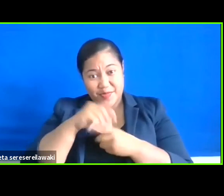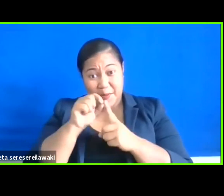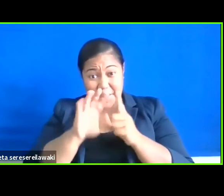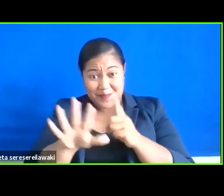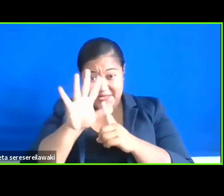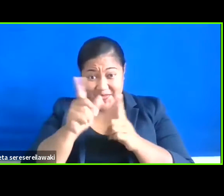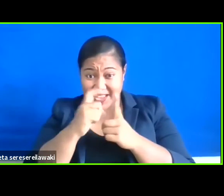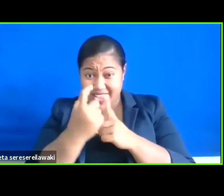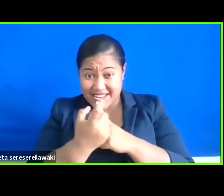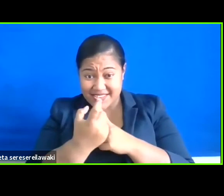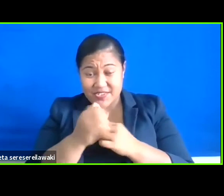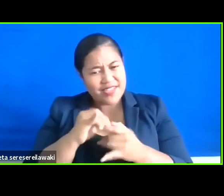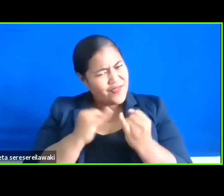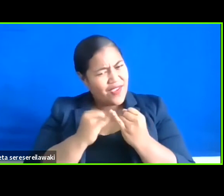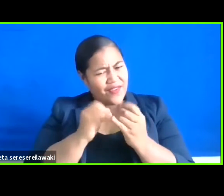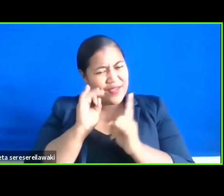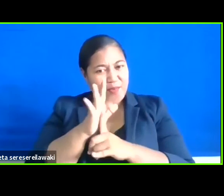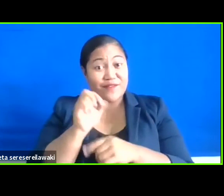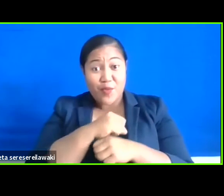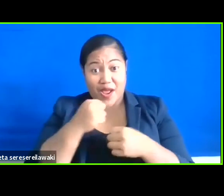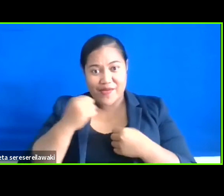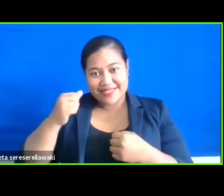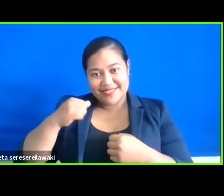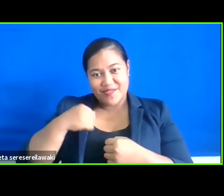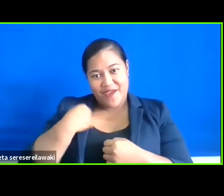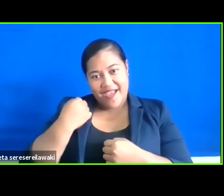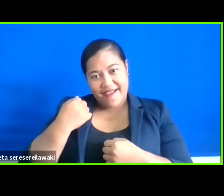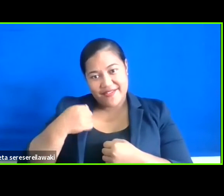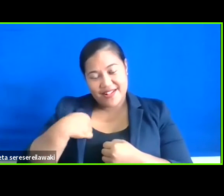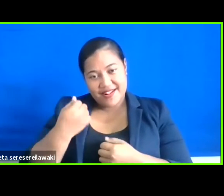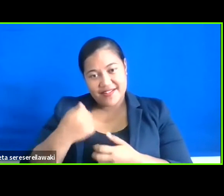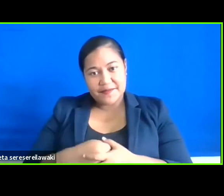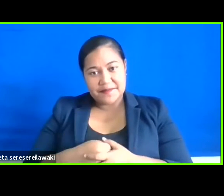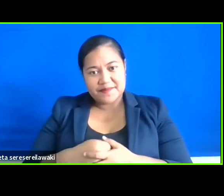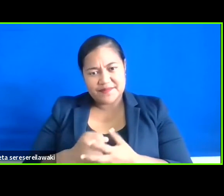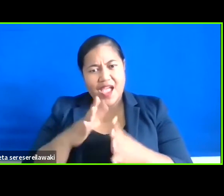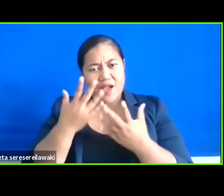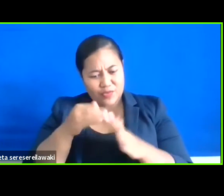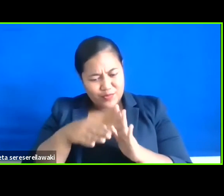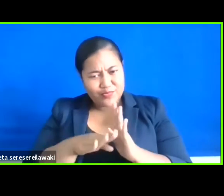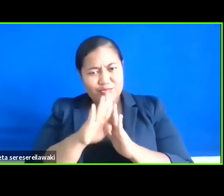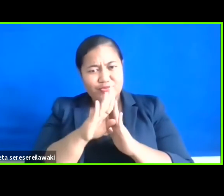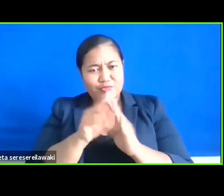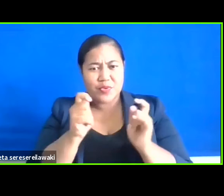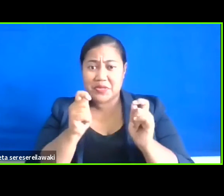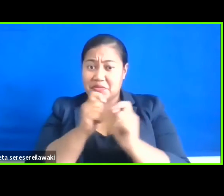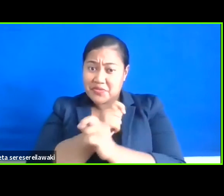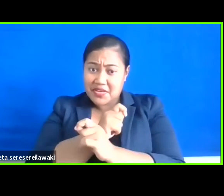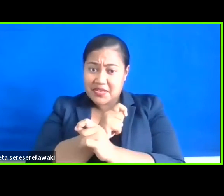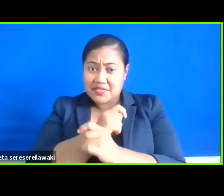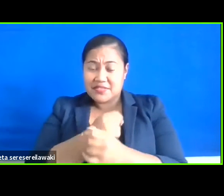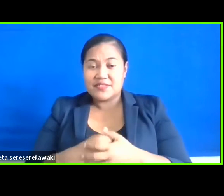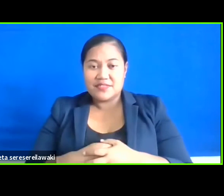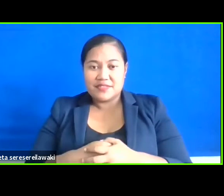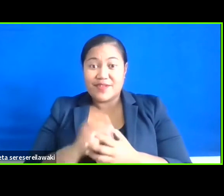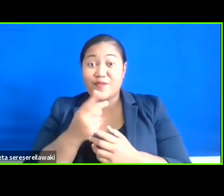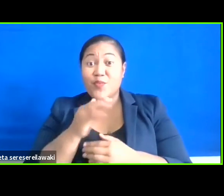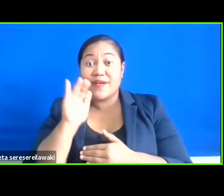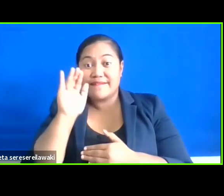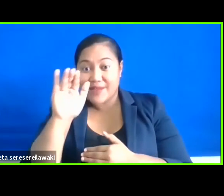it is necessary for our survival, rejuvenation and transformation into a future that is